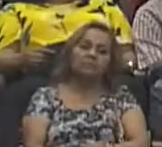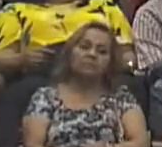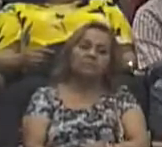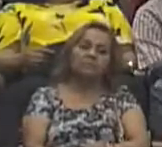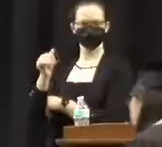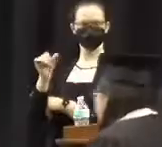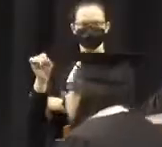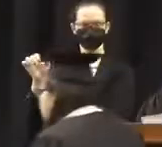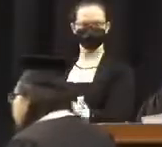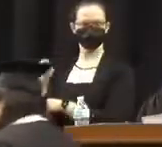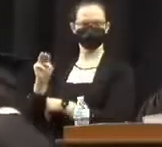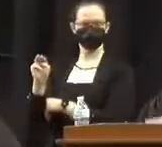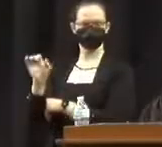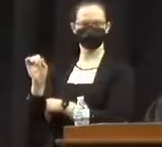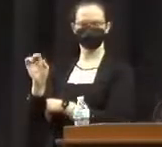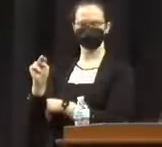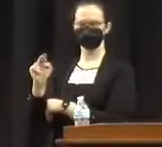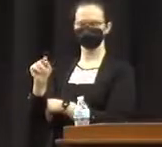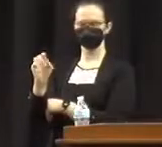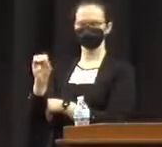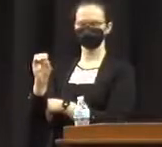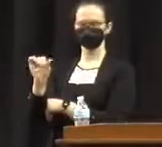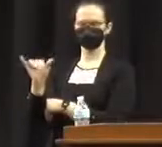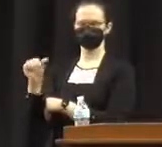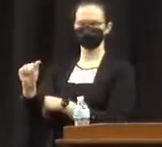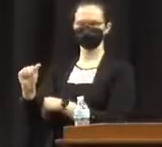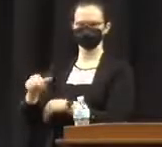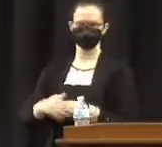Jason Noel Montoya.